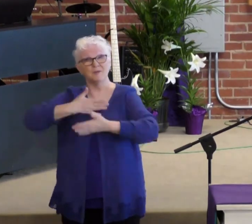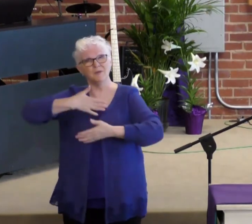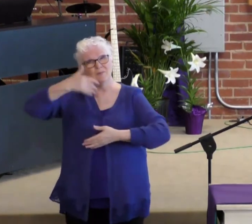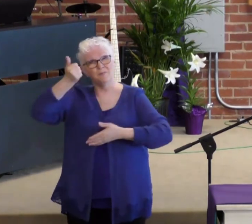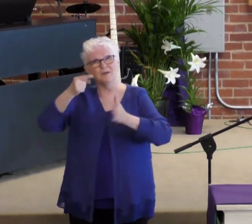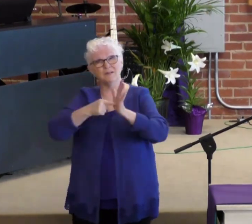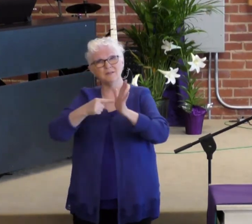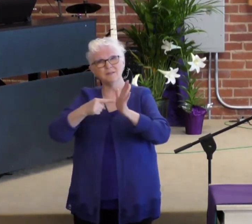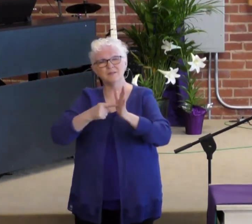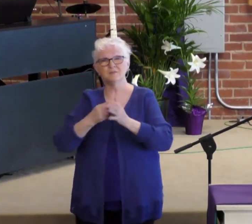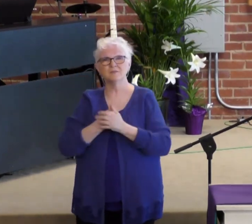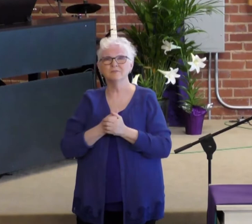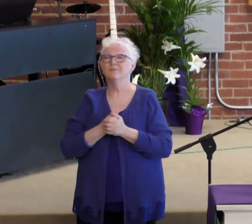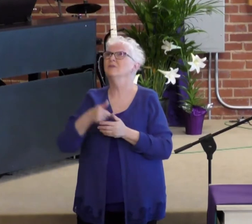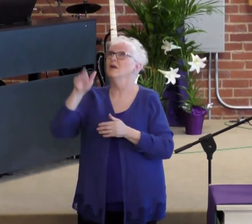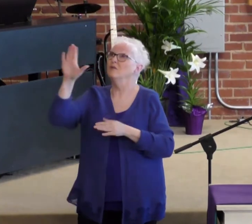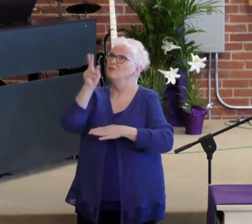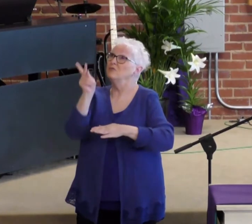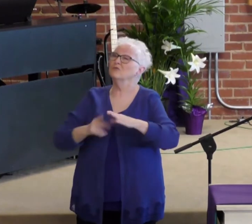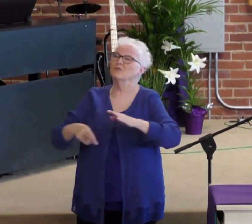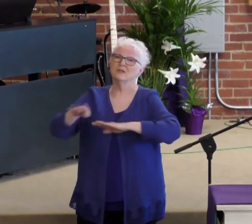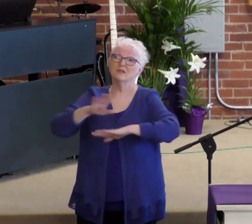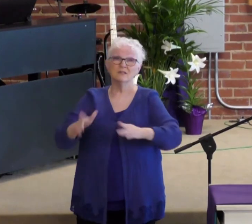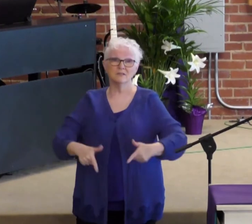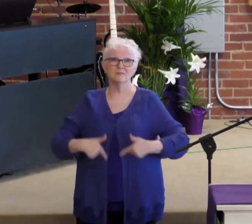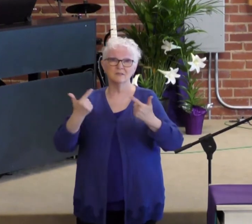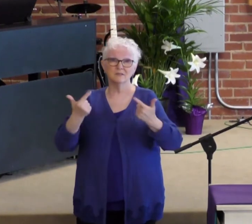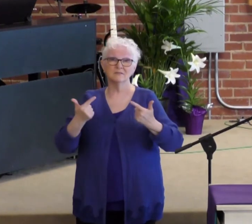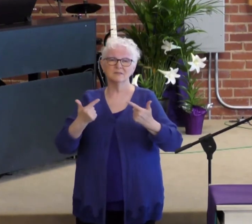what Your kingdom living is all about.